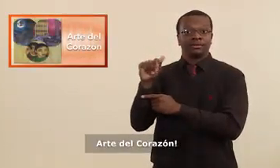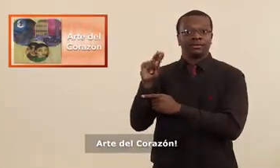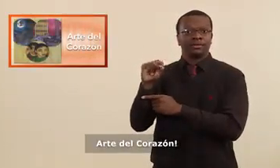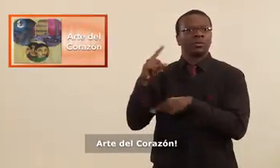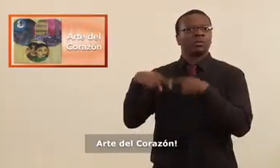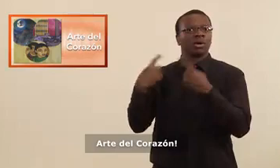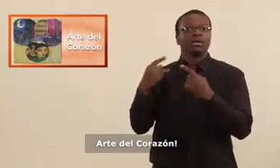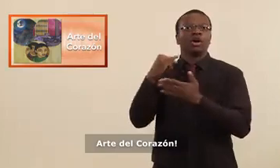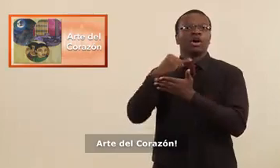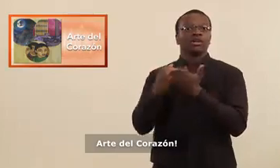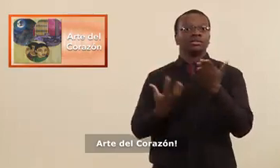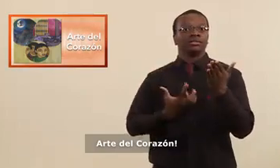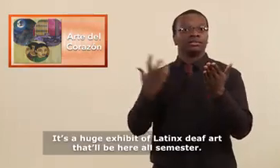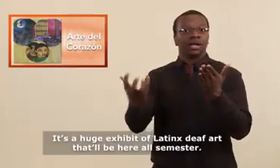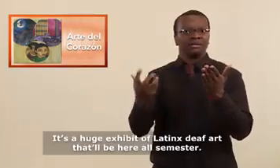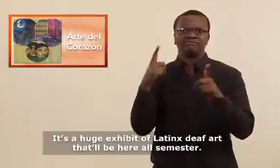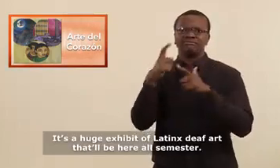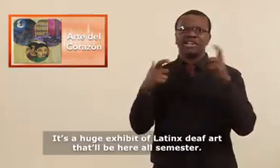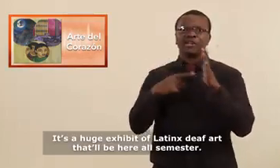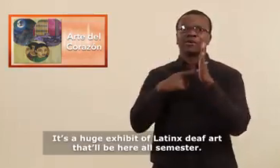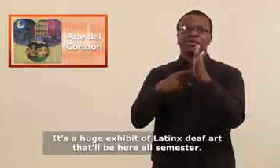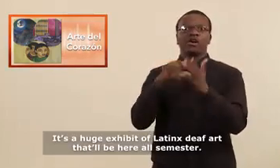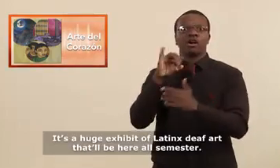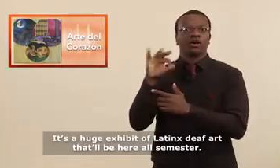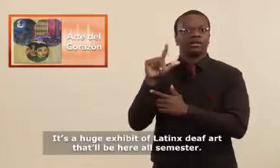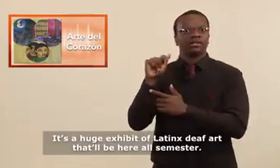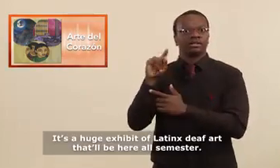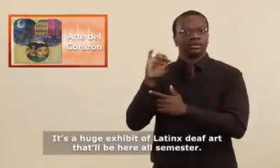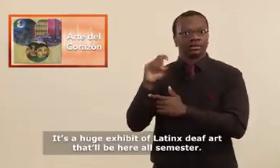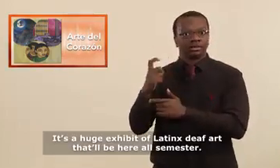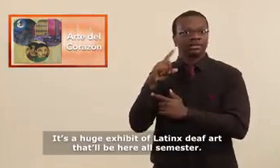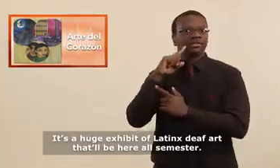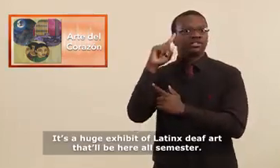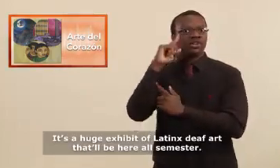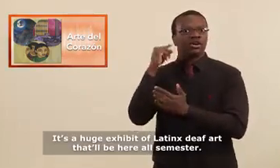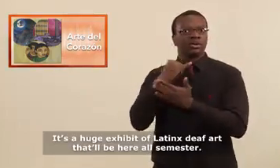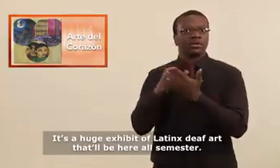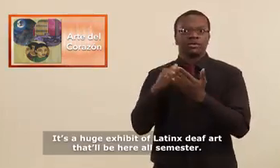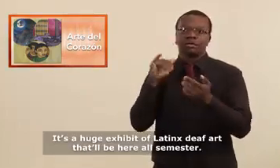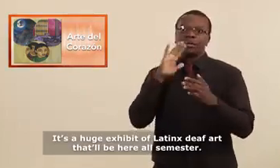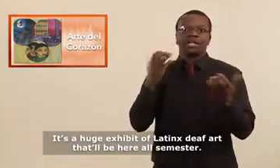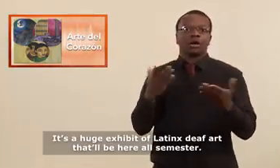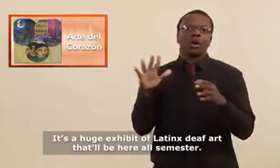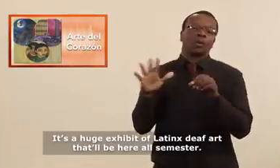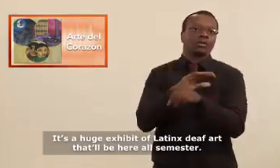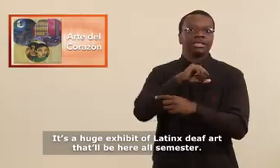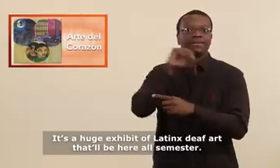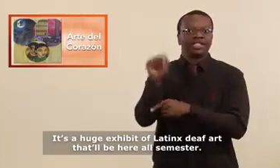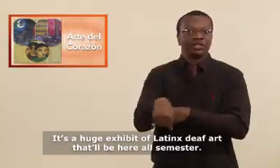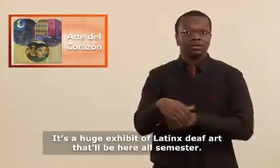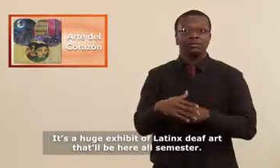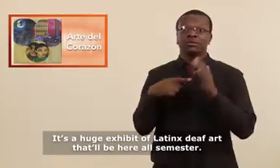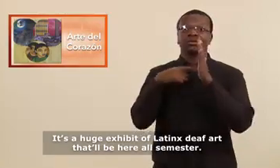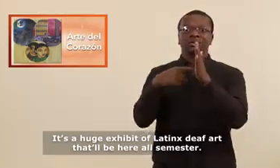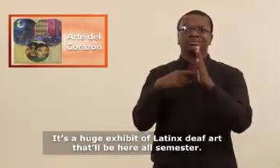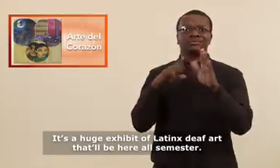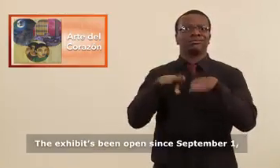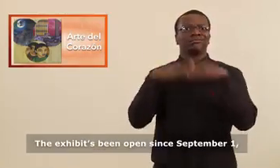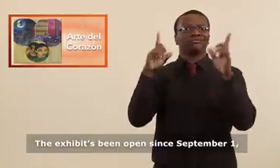Corazon. It's a huge exhibit of Latinx deaf art that'll be here all semester. The